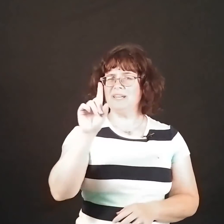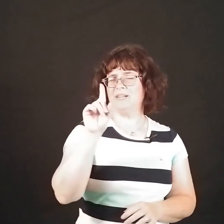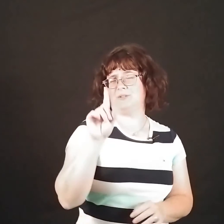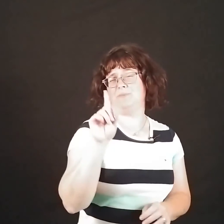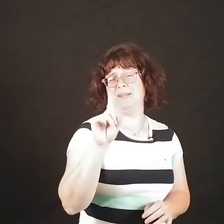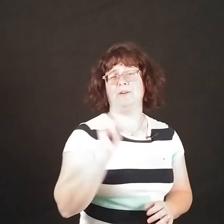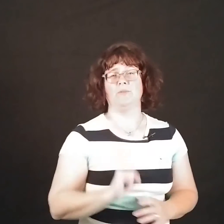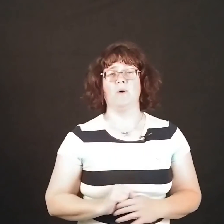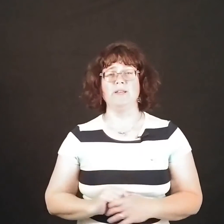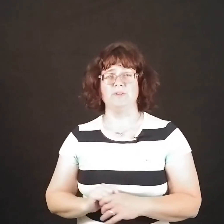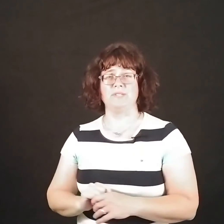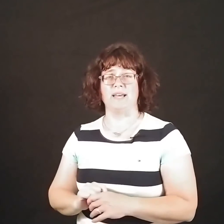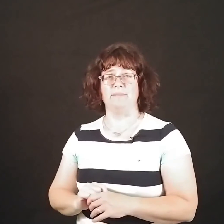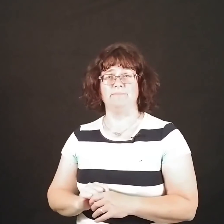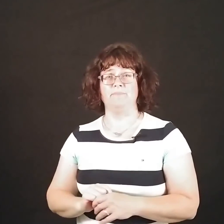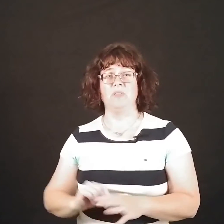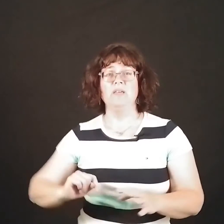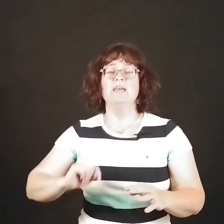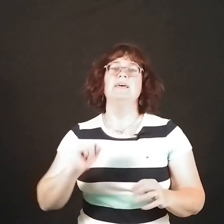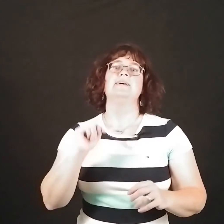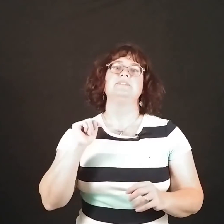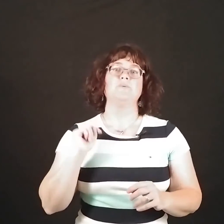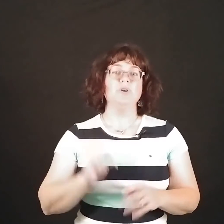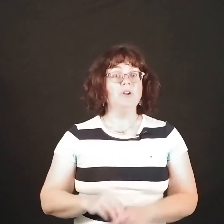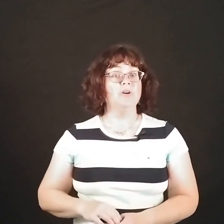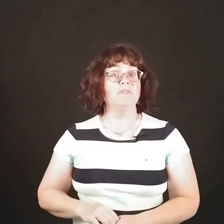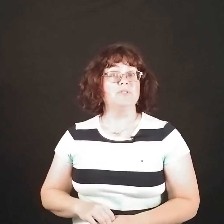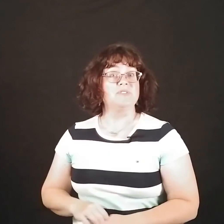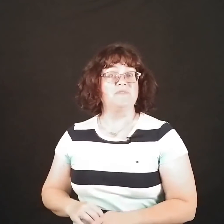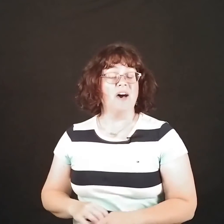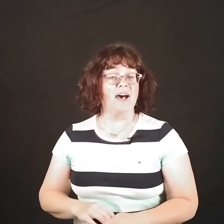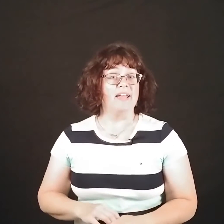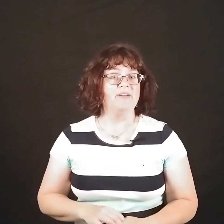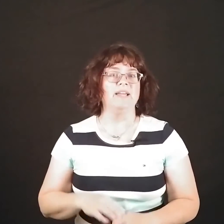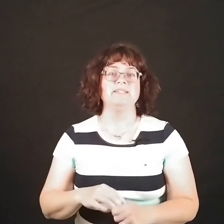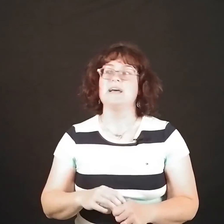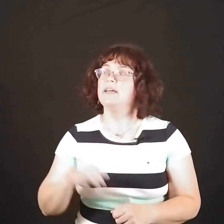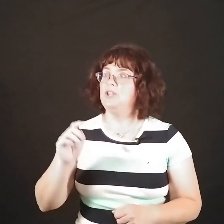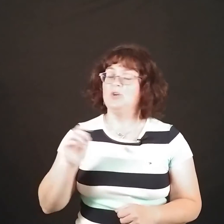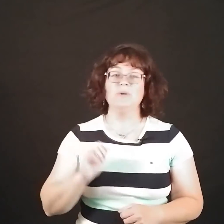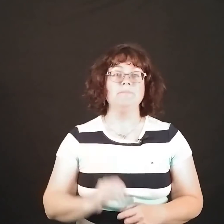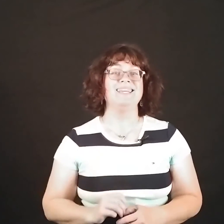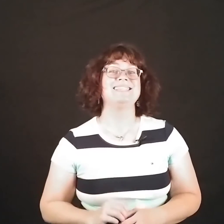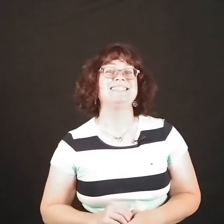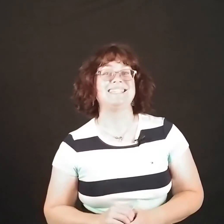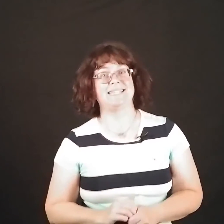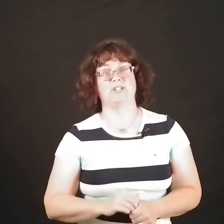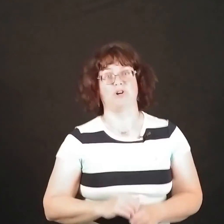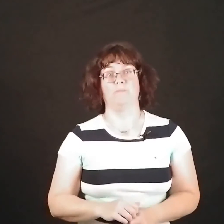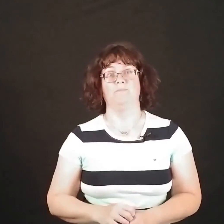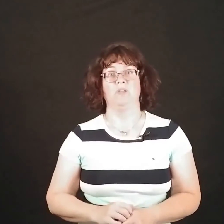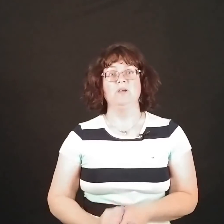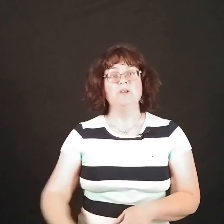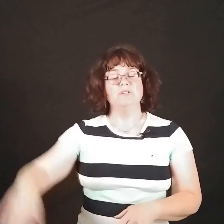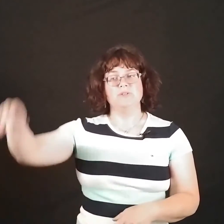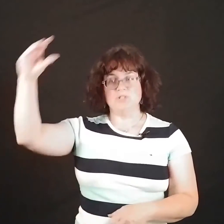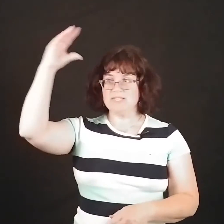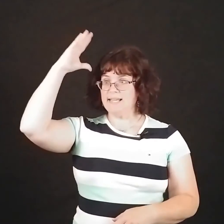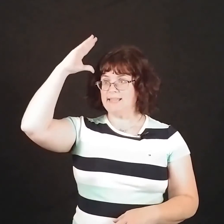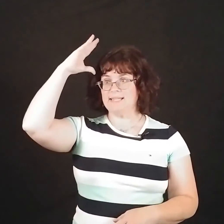needed to really learn one new sign. So we're going to go to verse 5, and it's got you and me, sister. So just like this